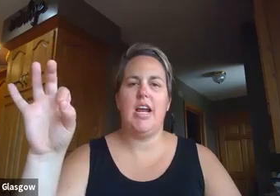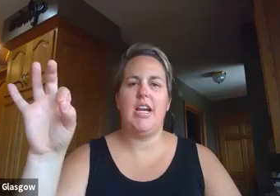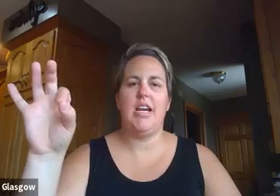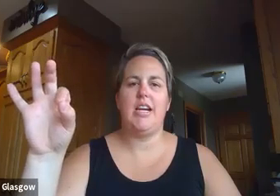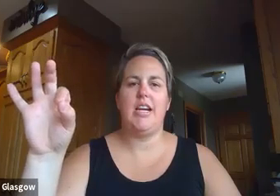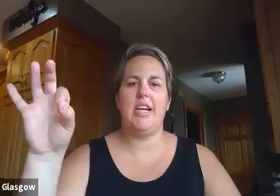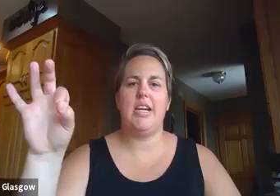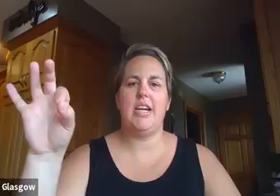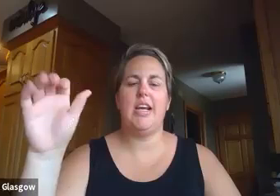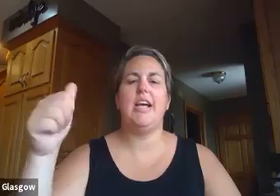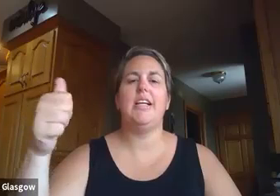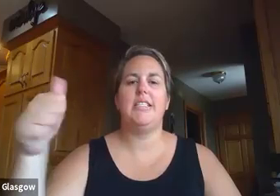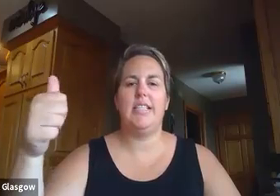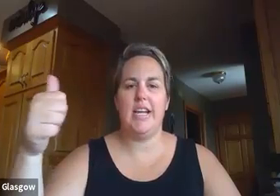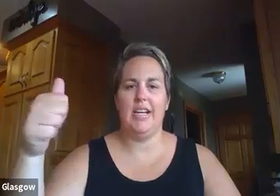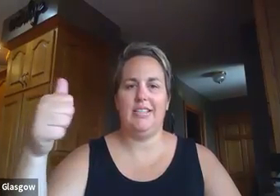9, 10.